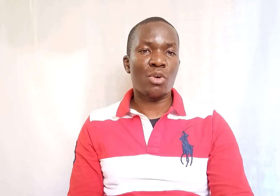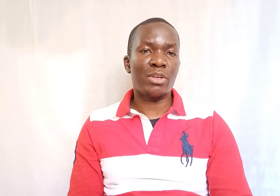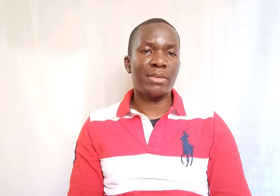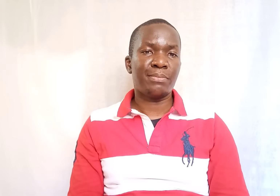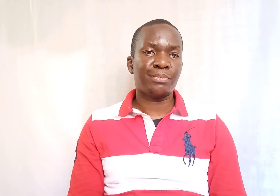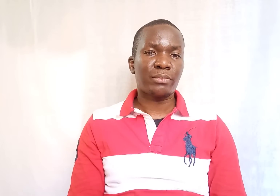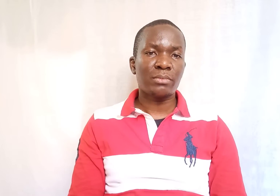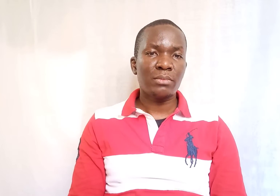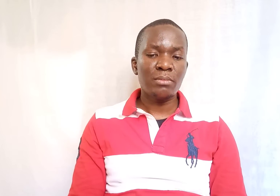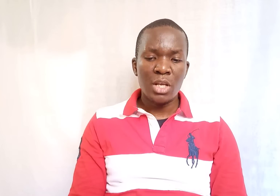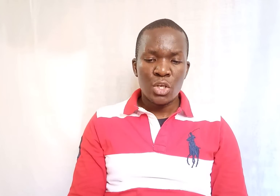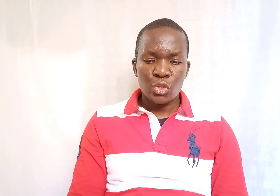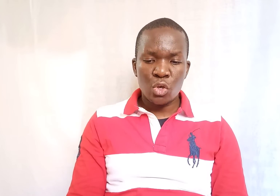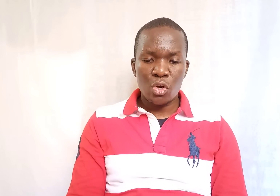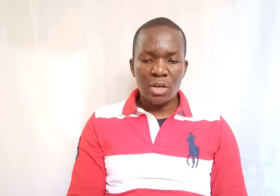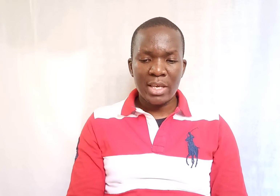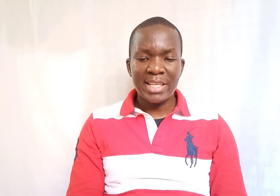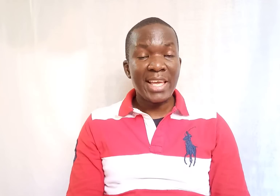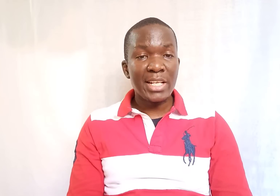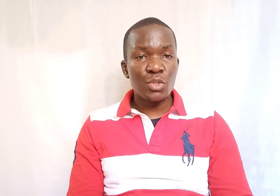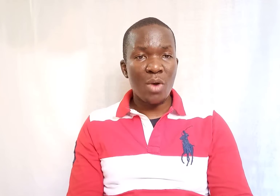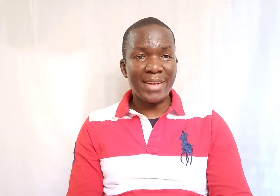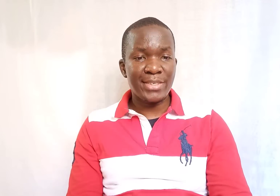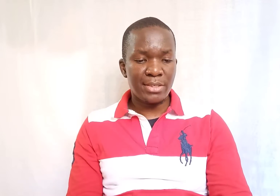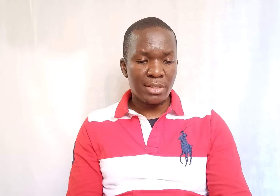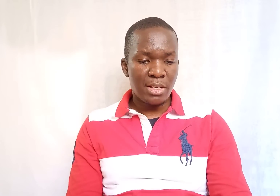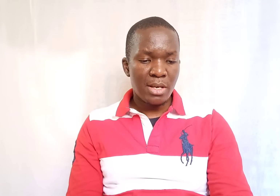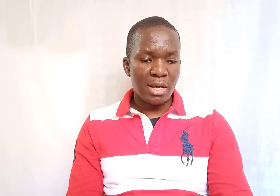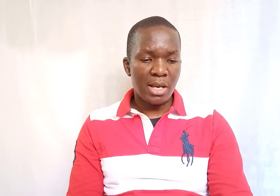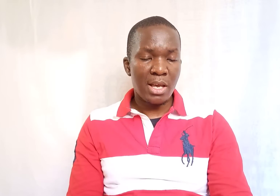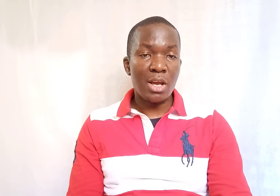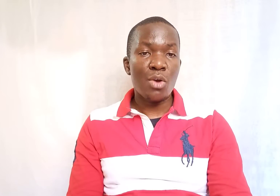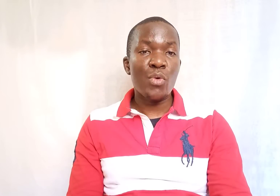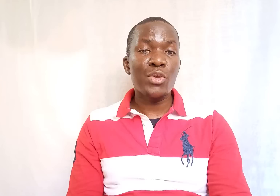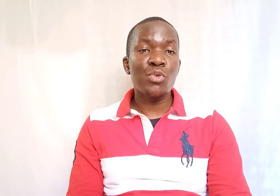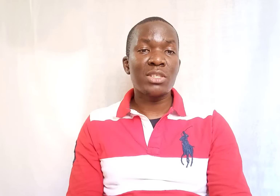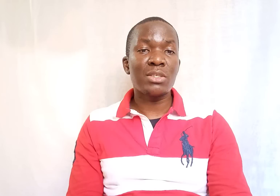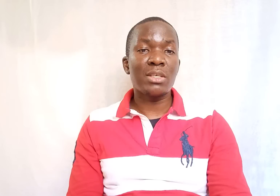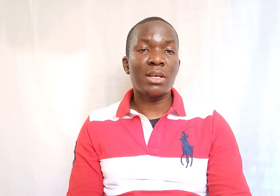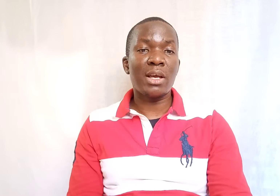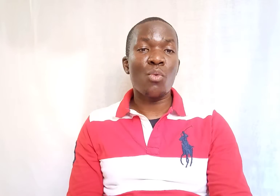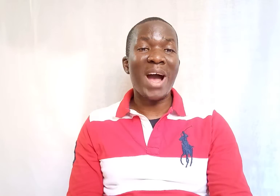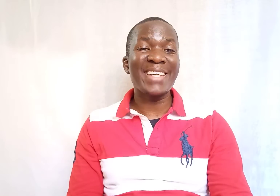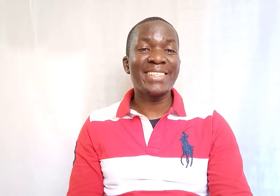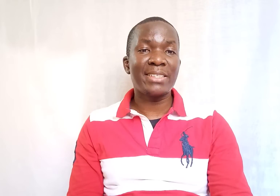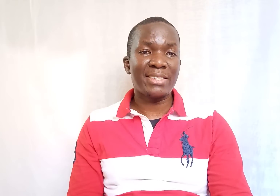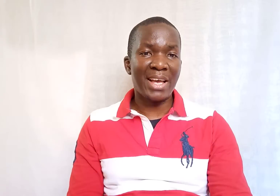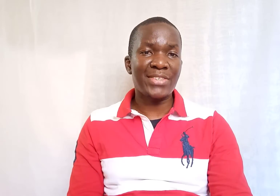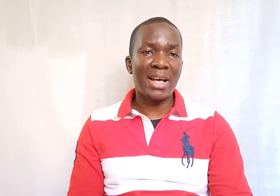on. So, in English words, we use words such